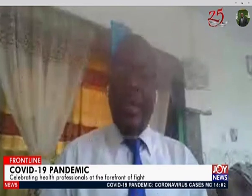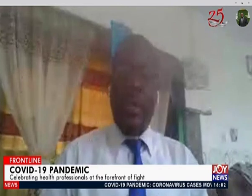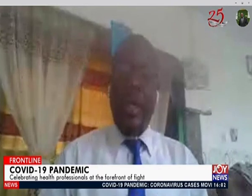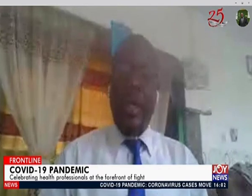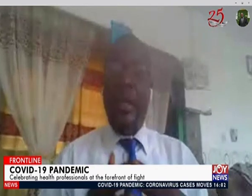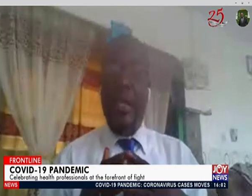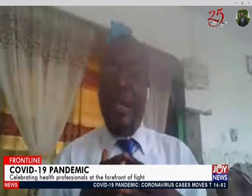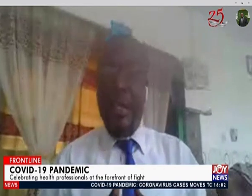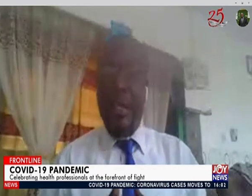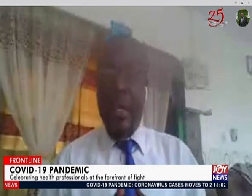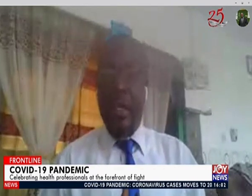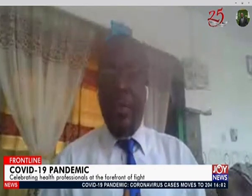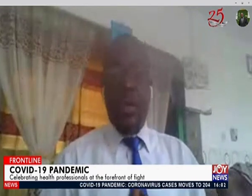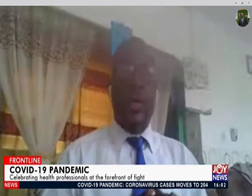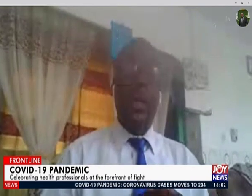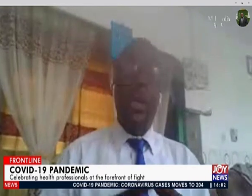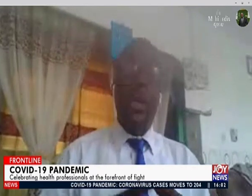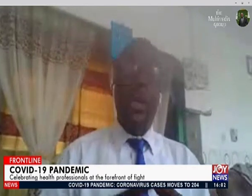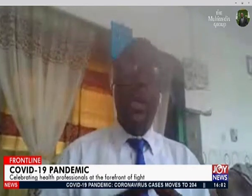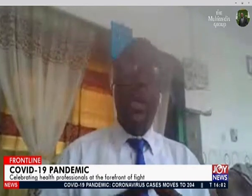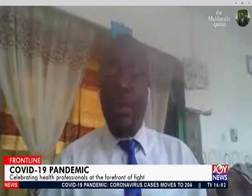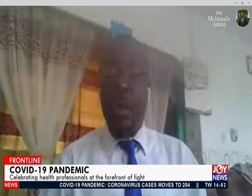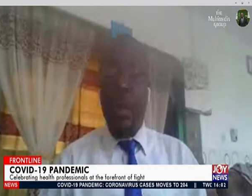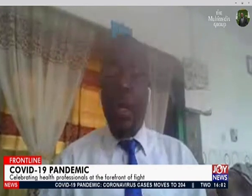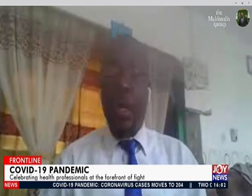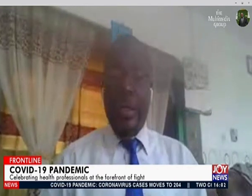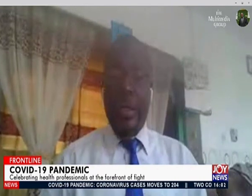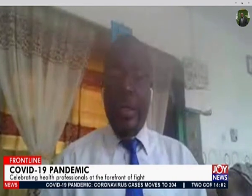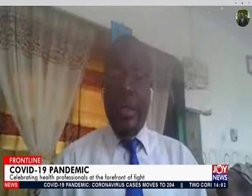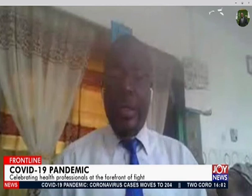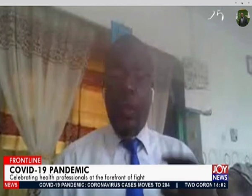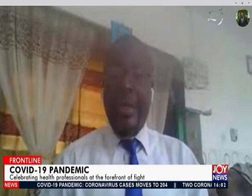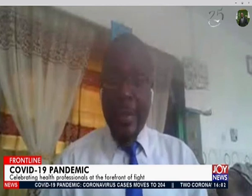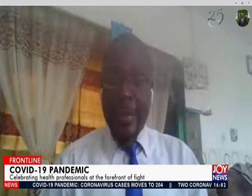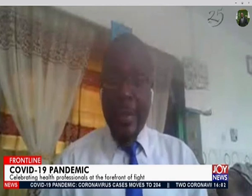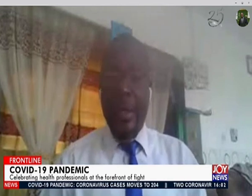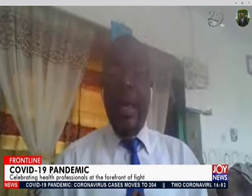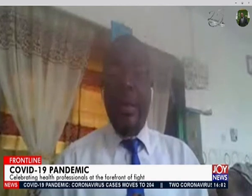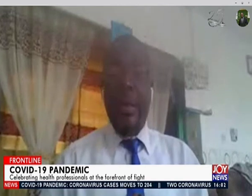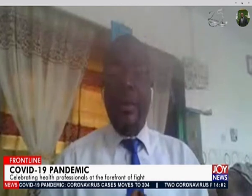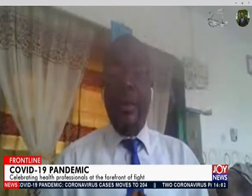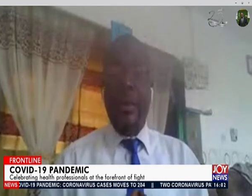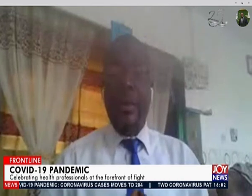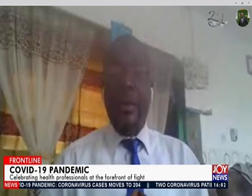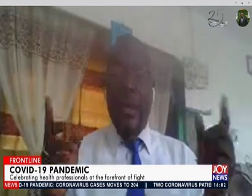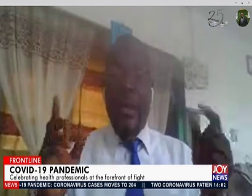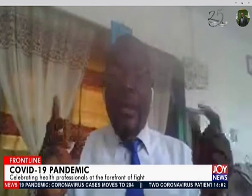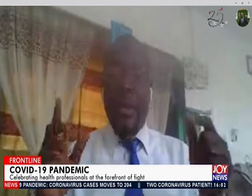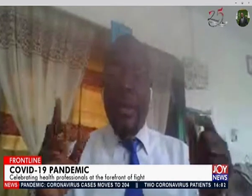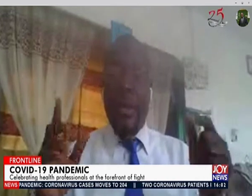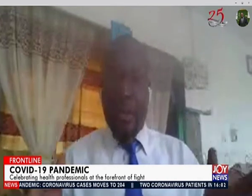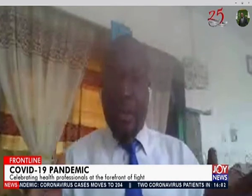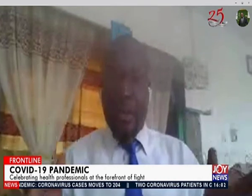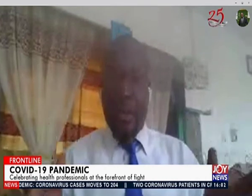to find out if they are indeed negative. Because once an individual is a suspected case, then everybody